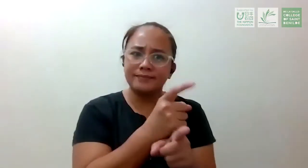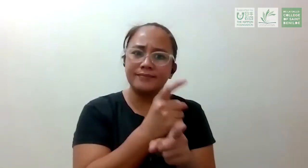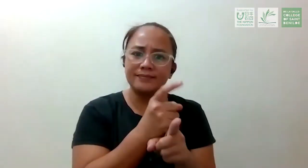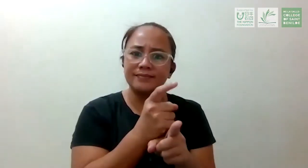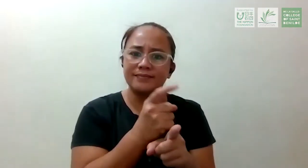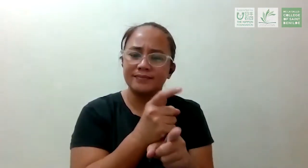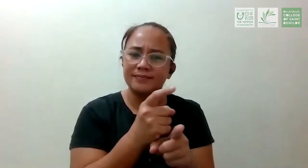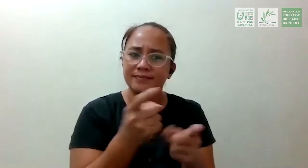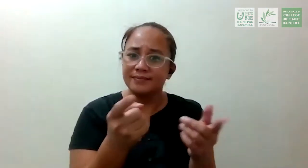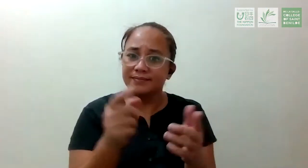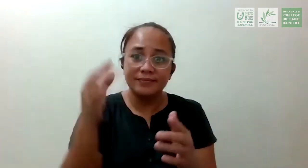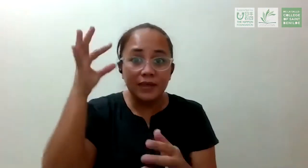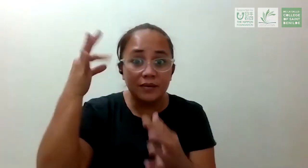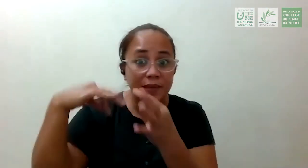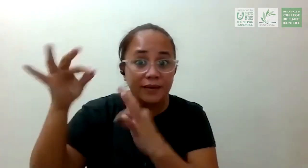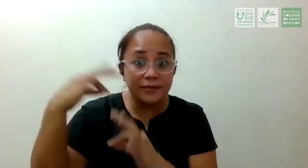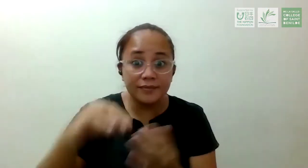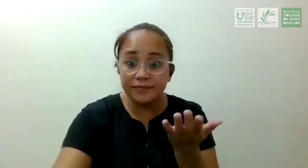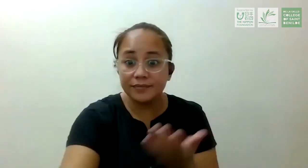Ming?